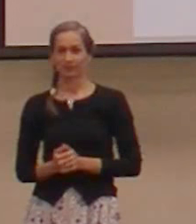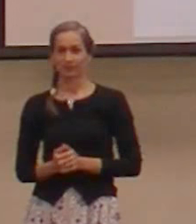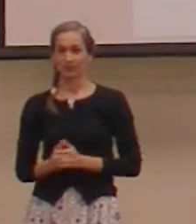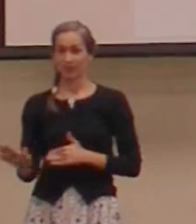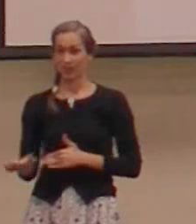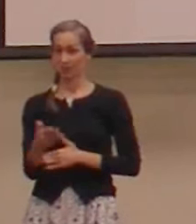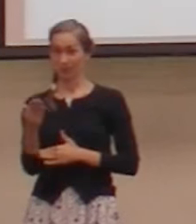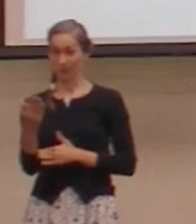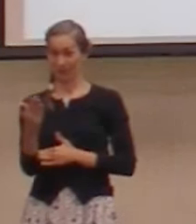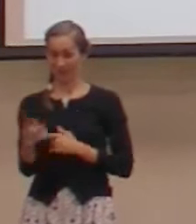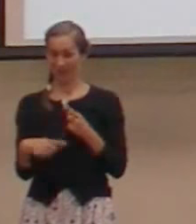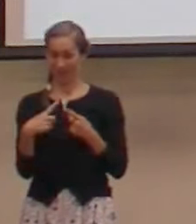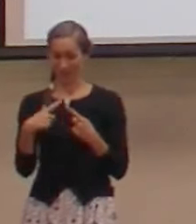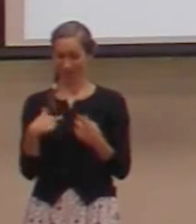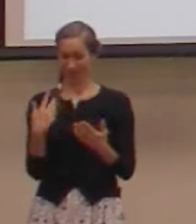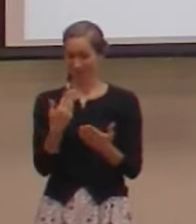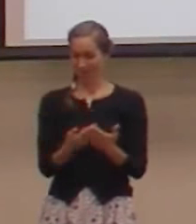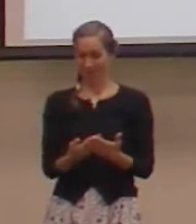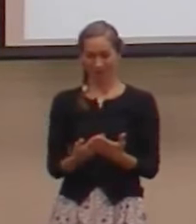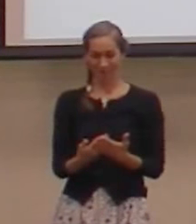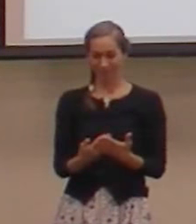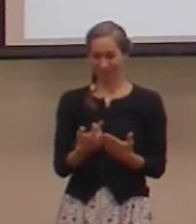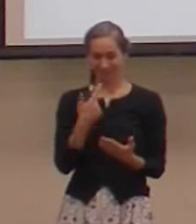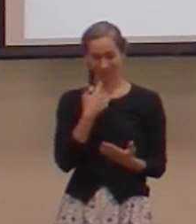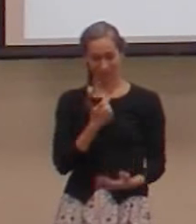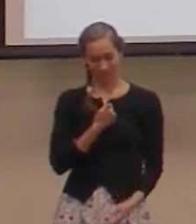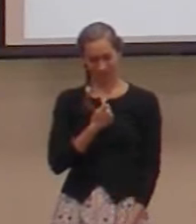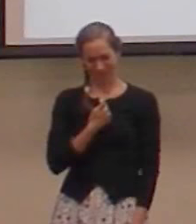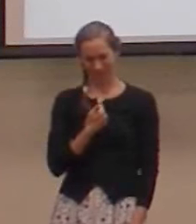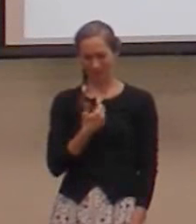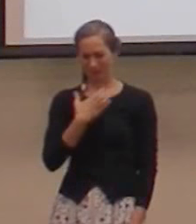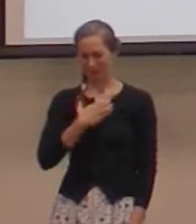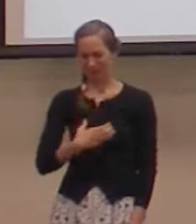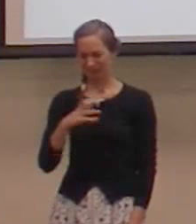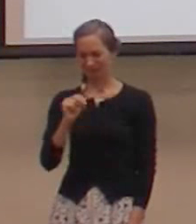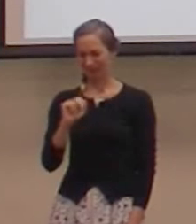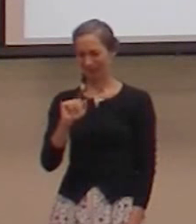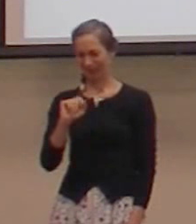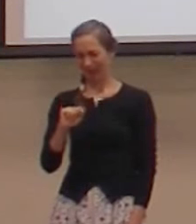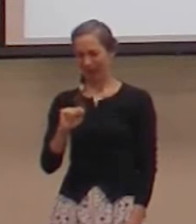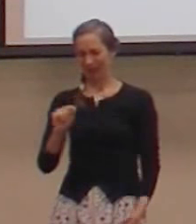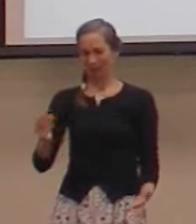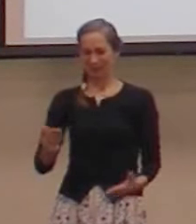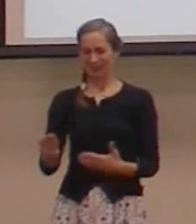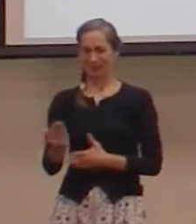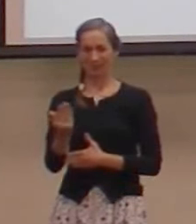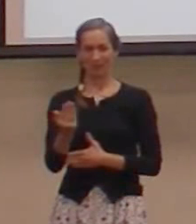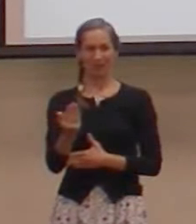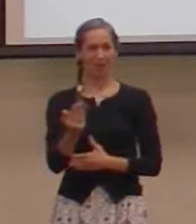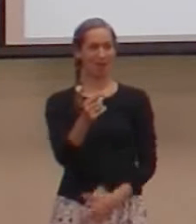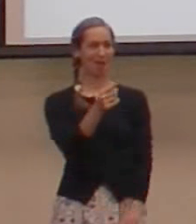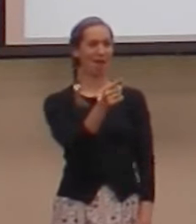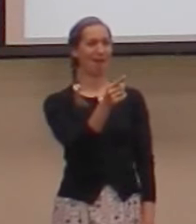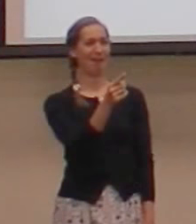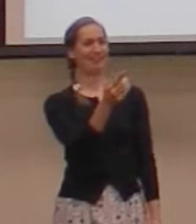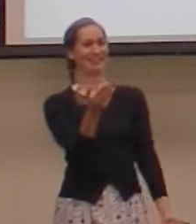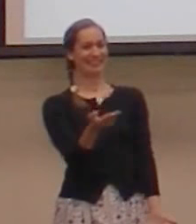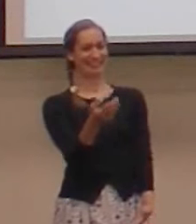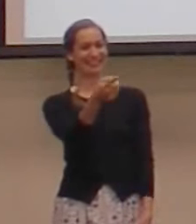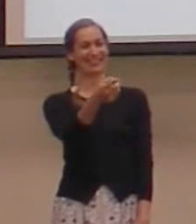This morning when I got here, I told myself, I wish Nat would be here this morning. And looky there. There you are, Nat.